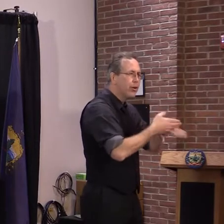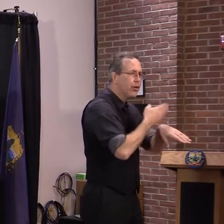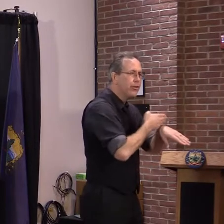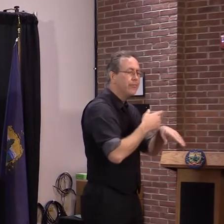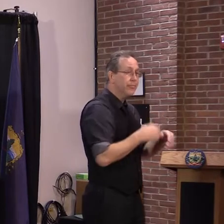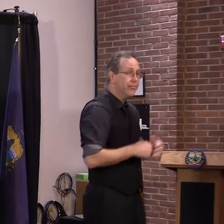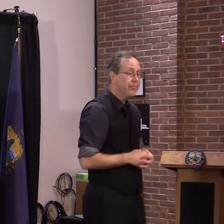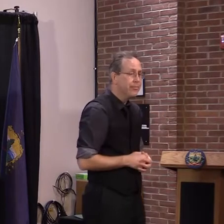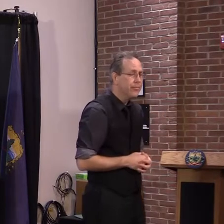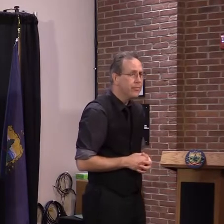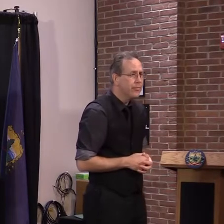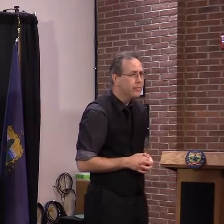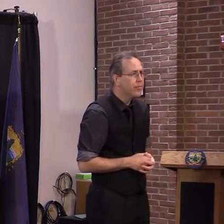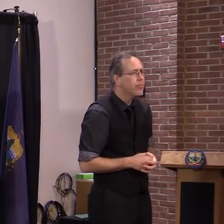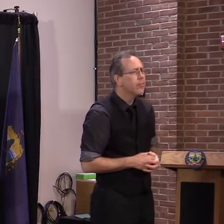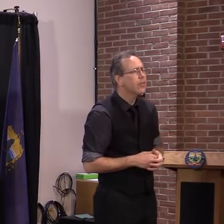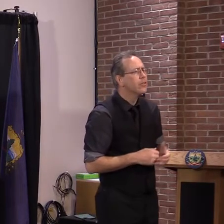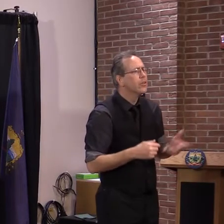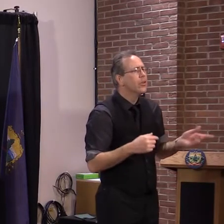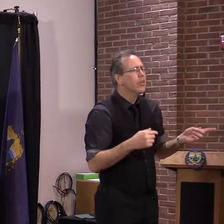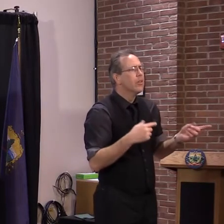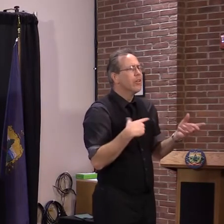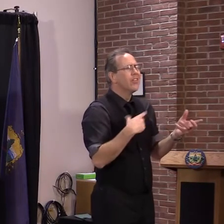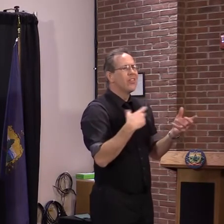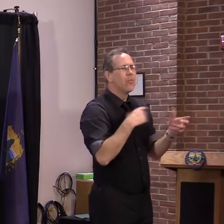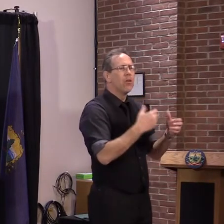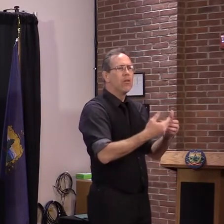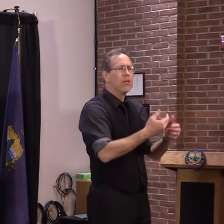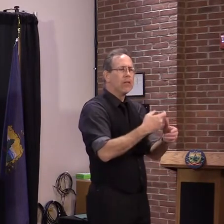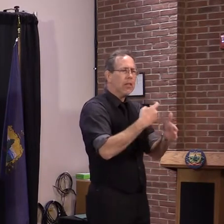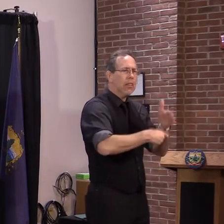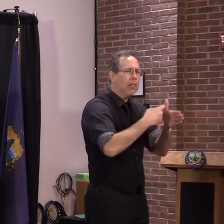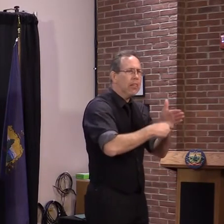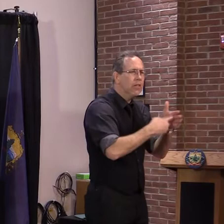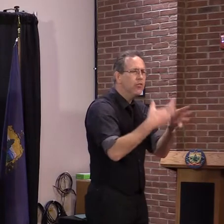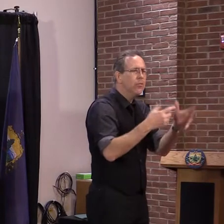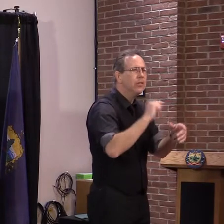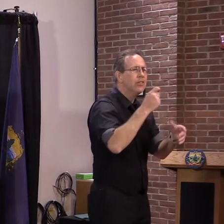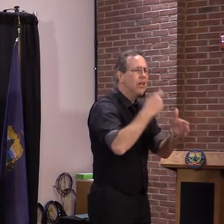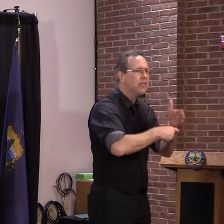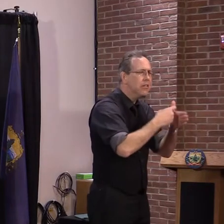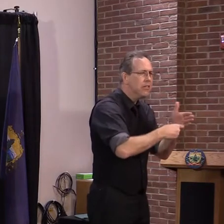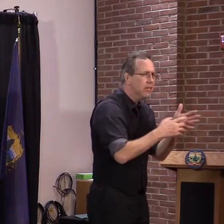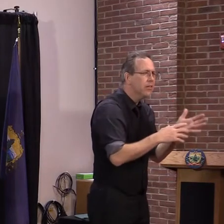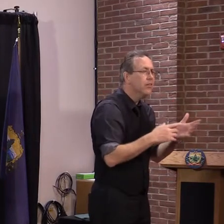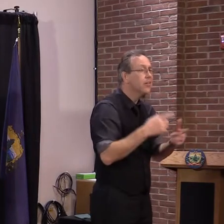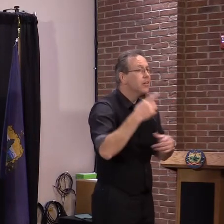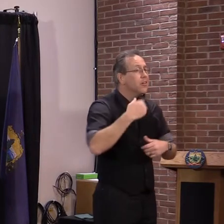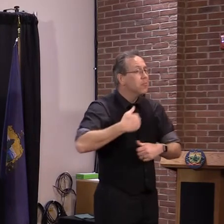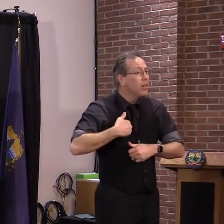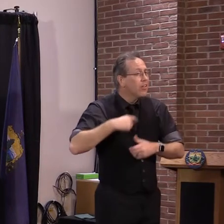Vermonters are overtaxed. We've seen, whether it's the military tax that all but